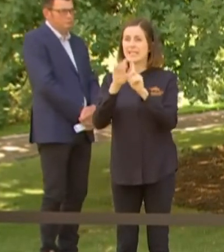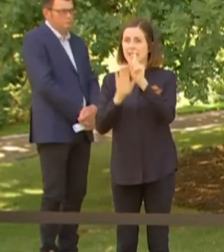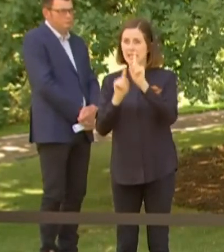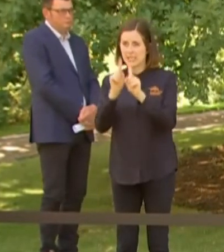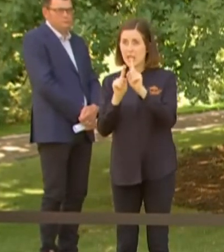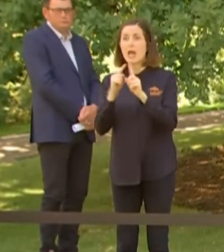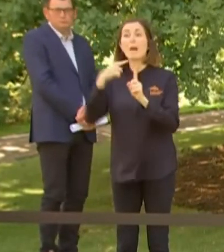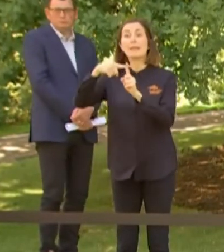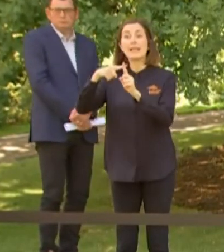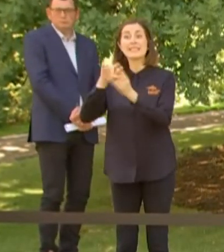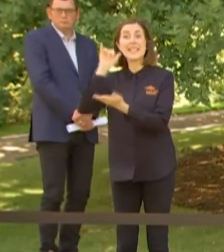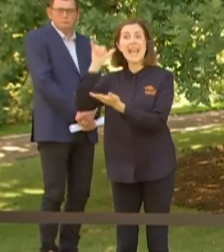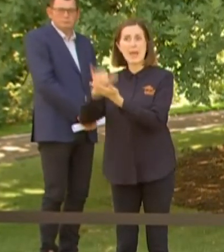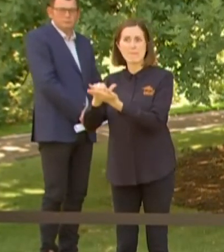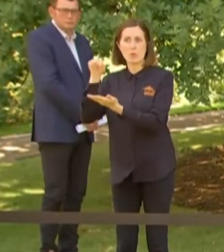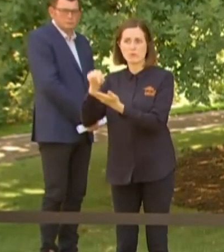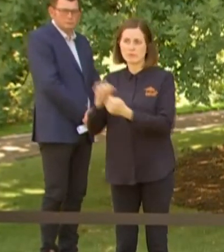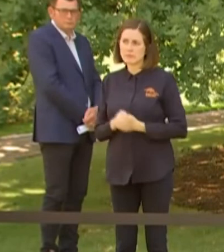airport.